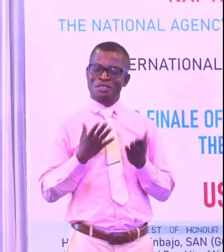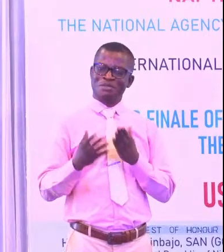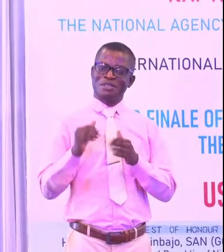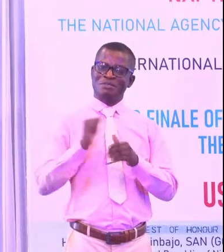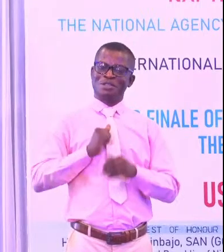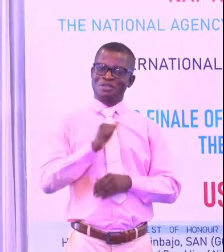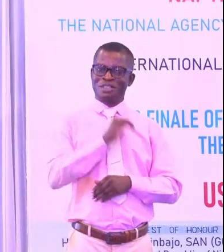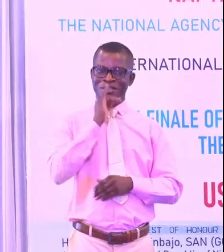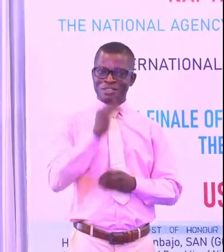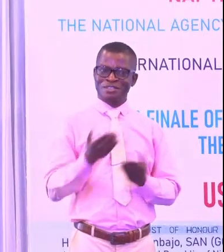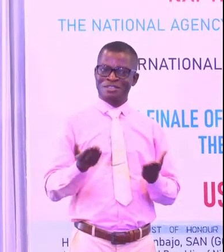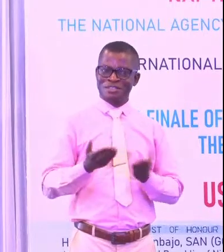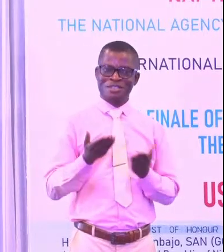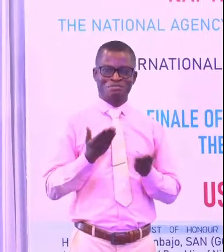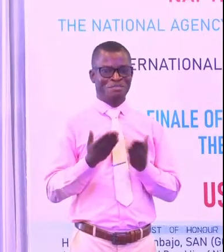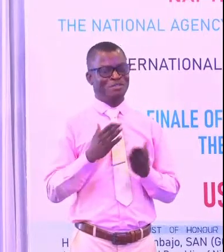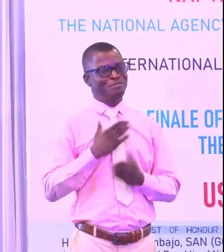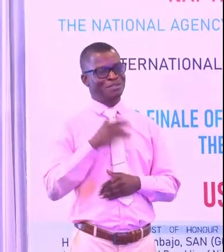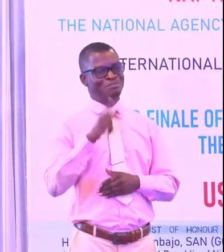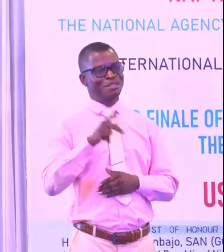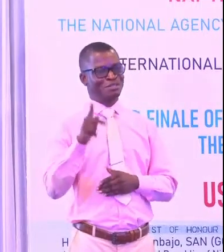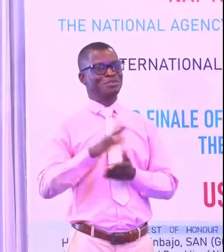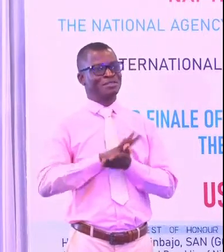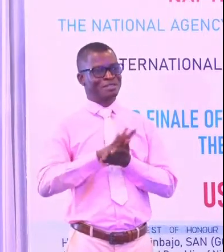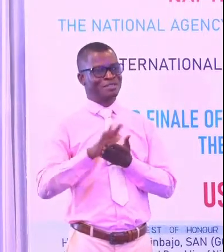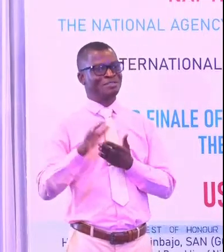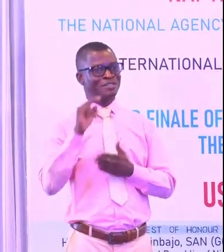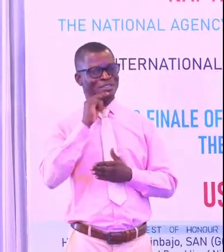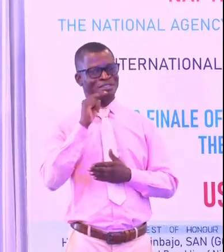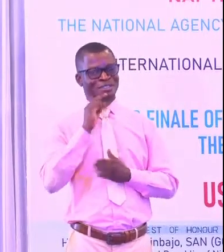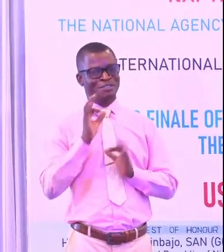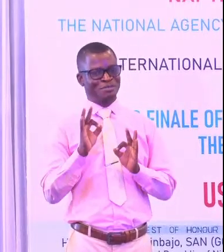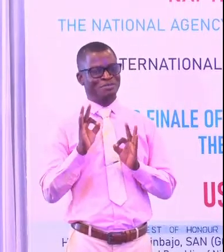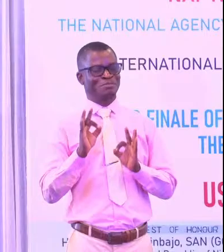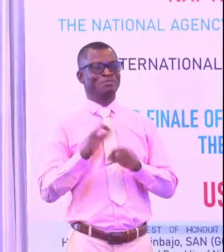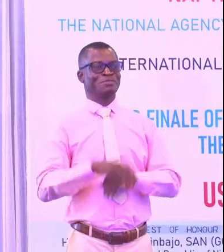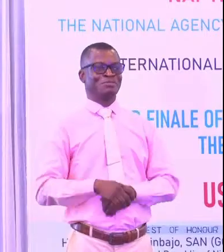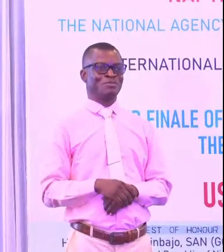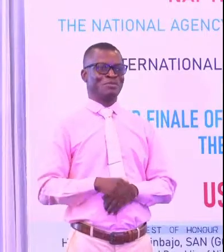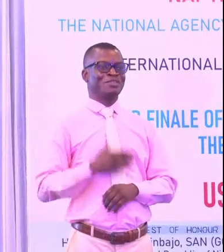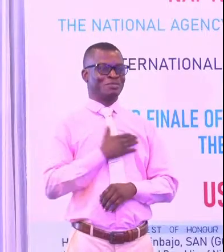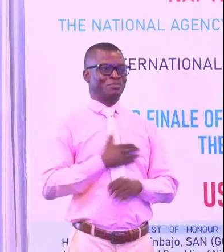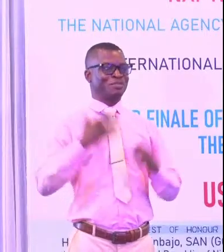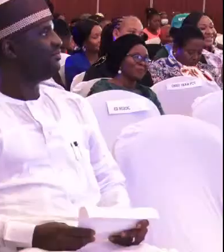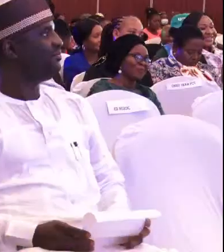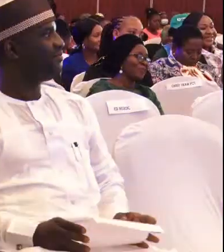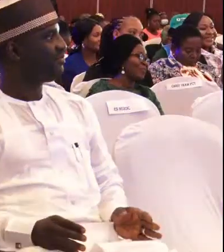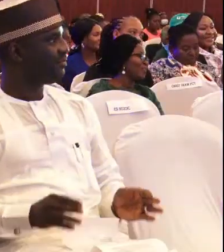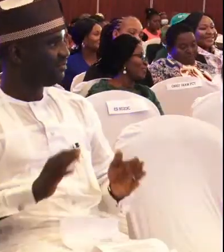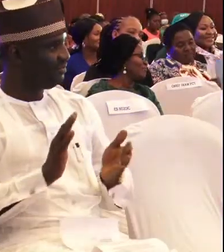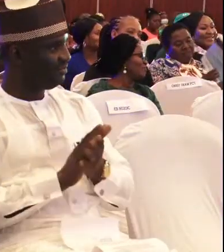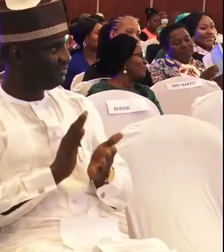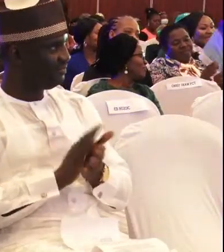you'll stamp my passport quickly. The Nigerian one. But put your hands together for her.